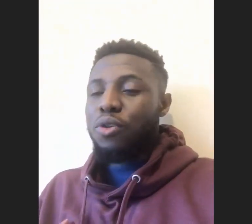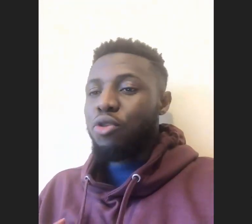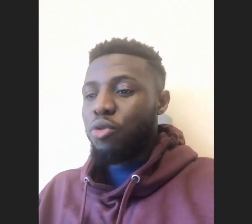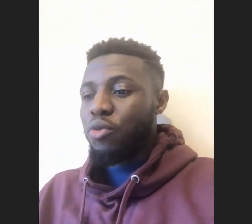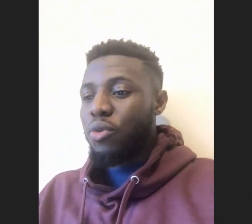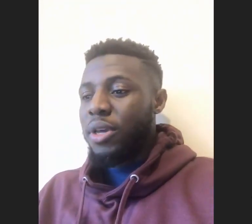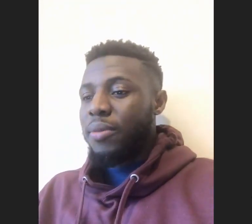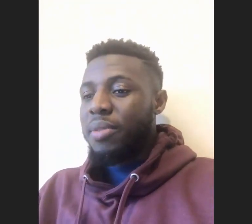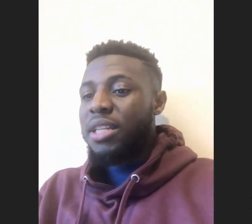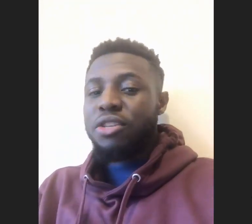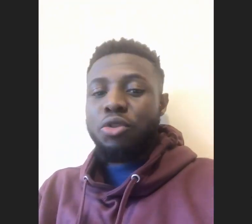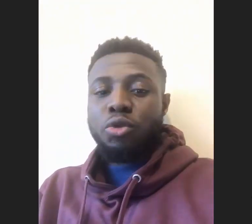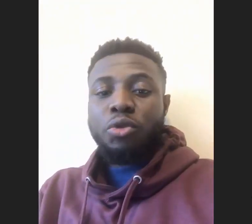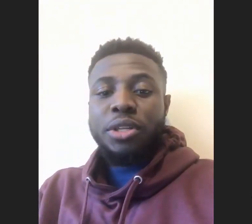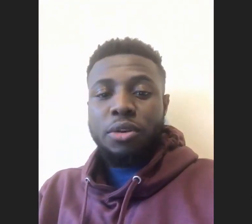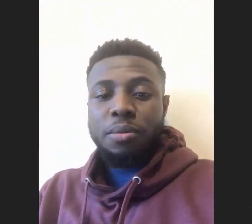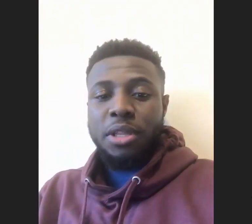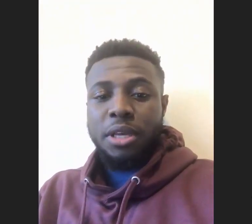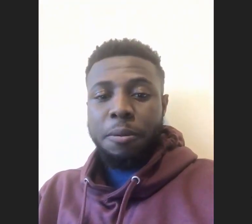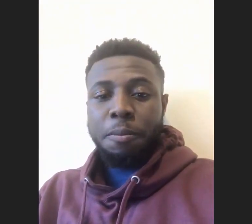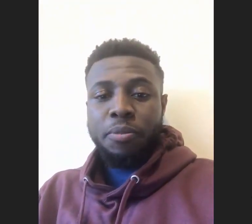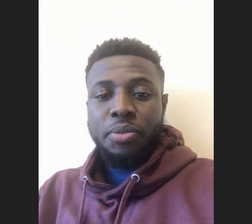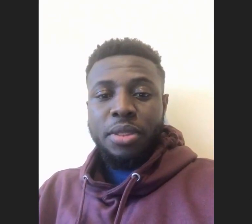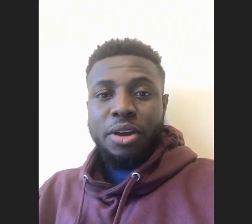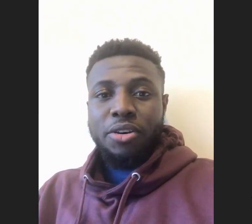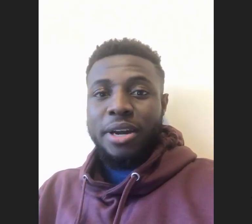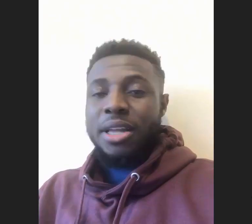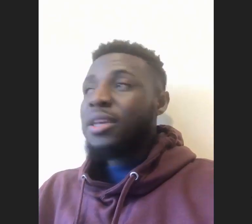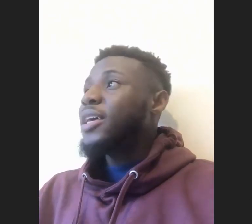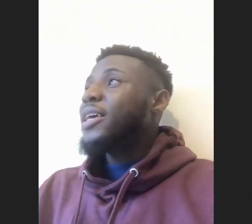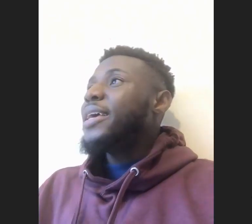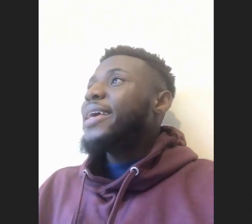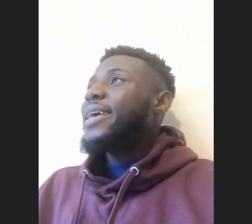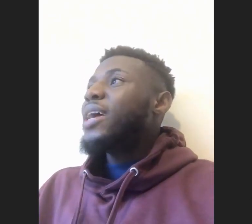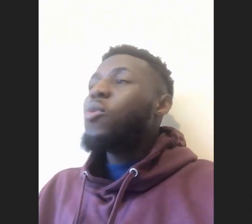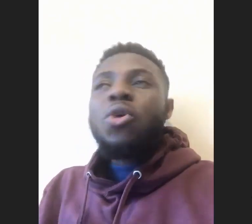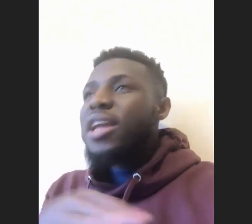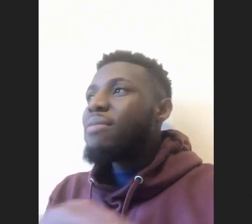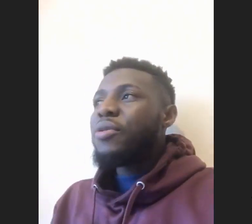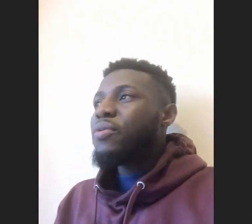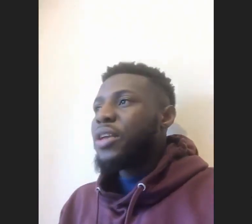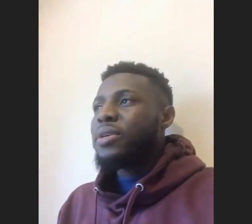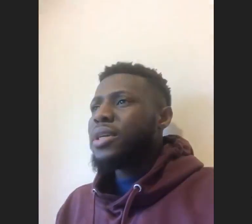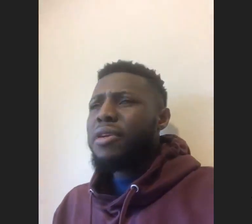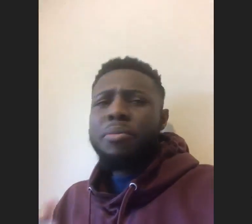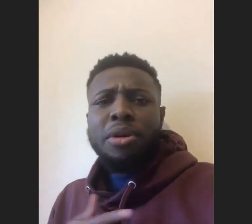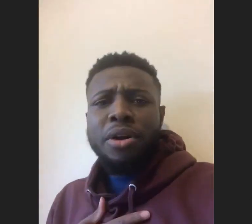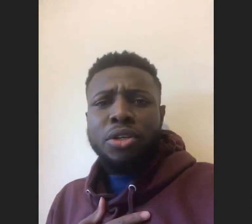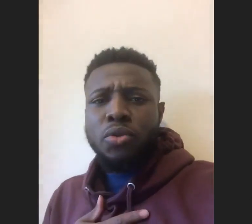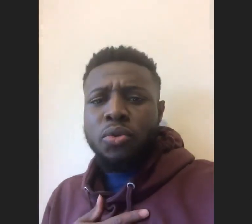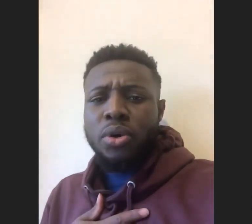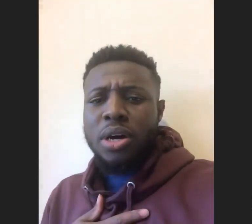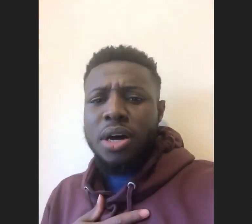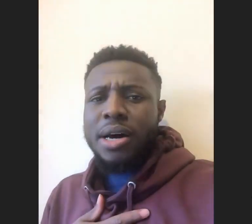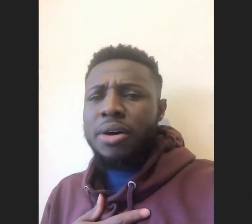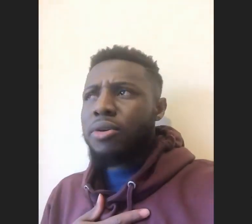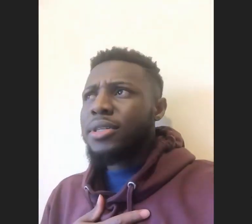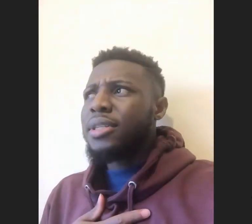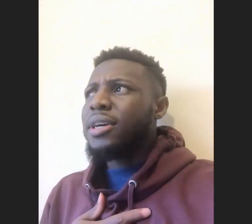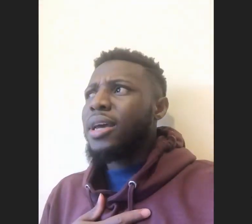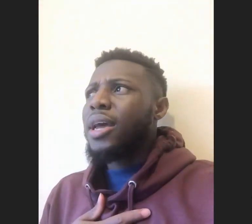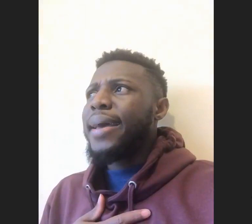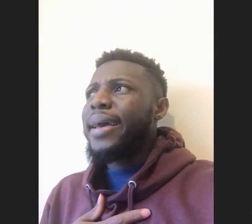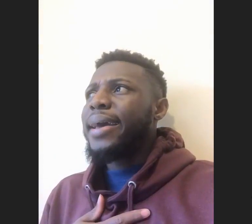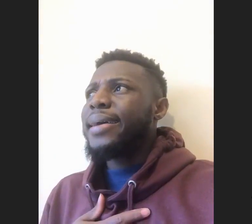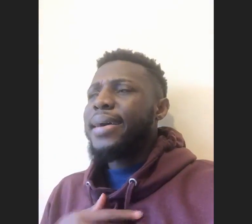of you. That is you doing something. All right. whatever you find yourself. In primary school, I